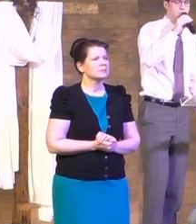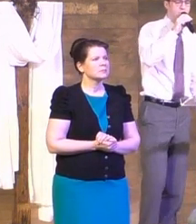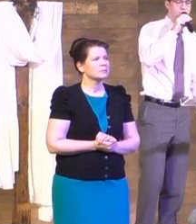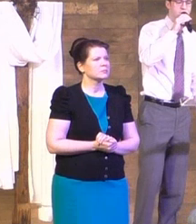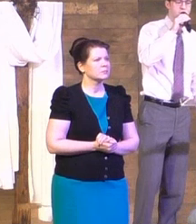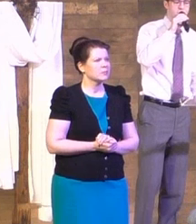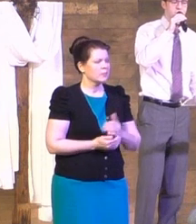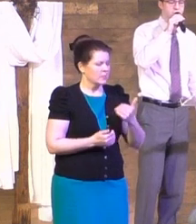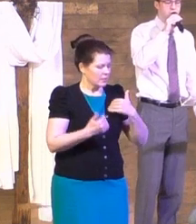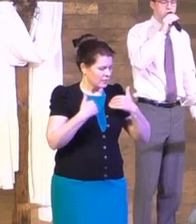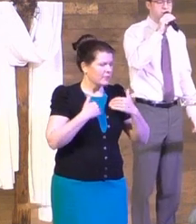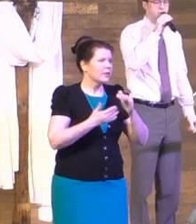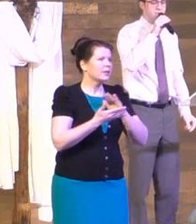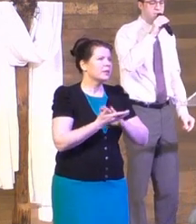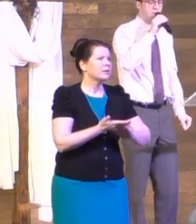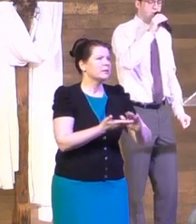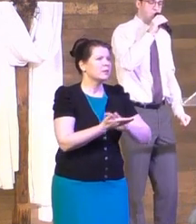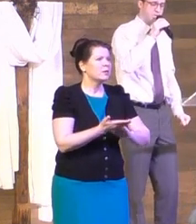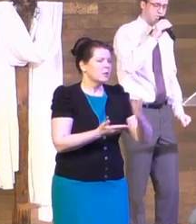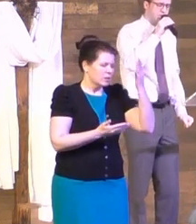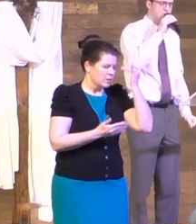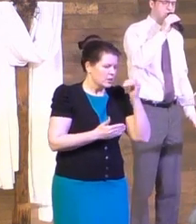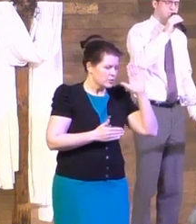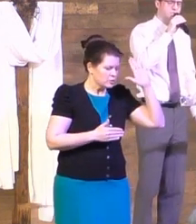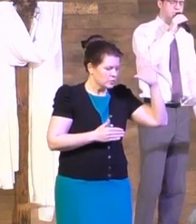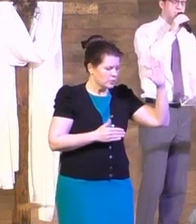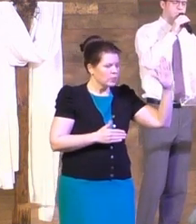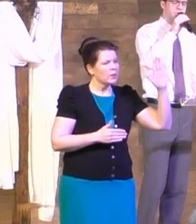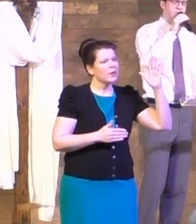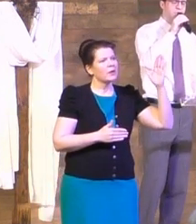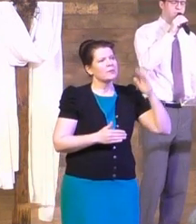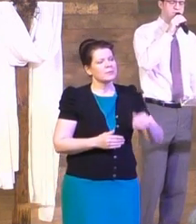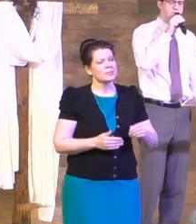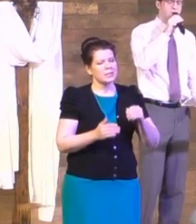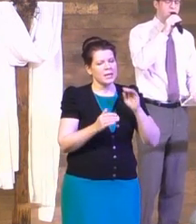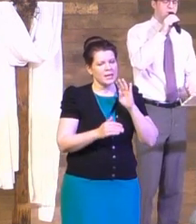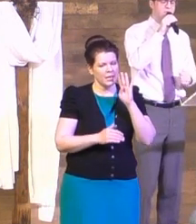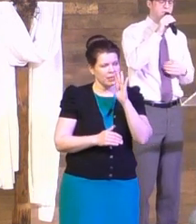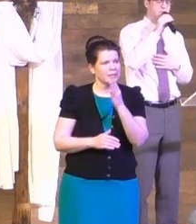I'm forgiven because you were